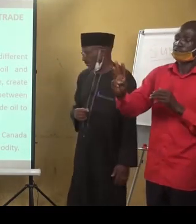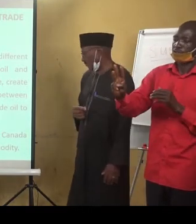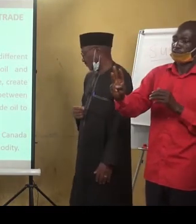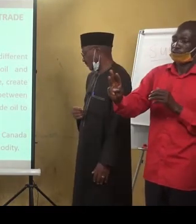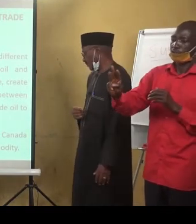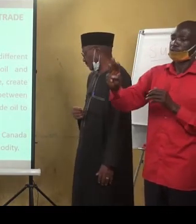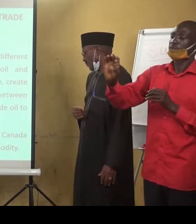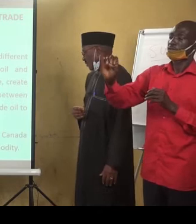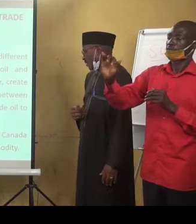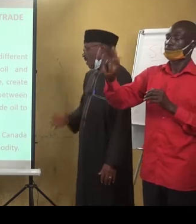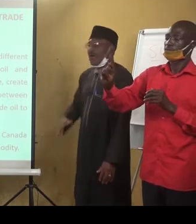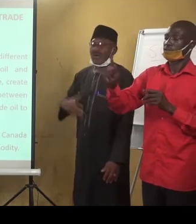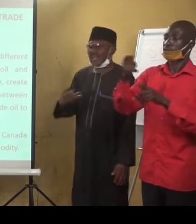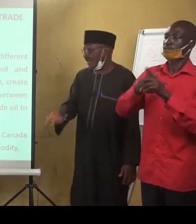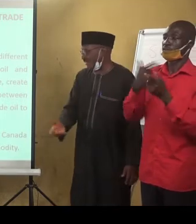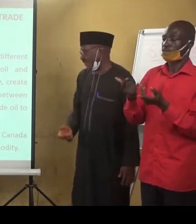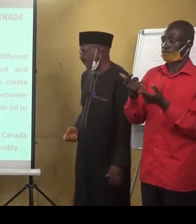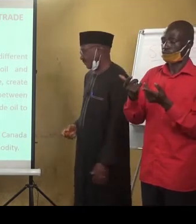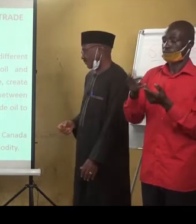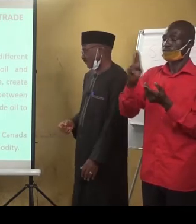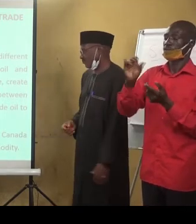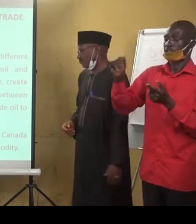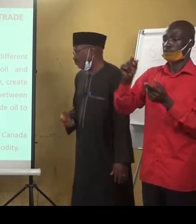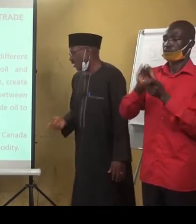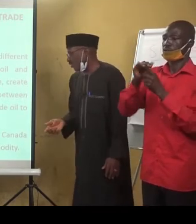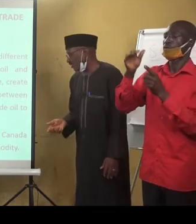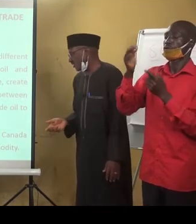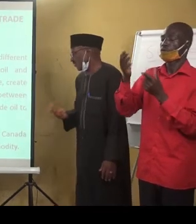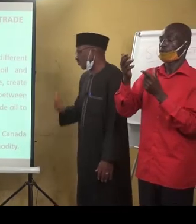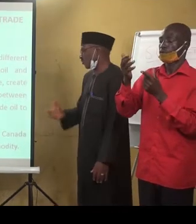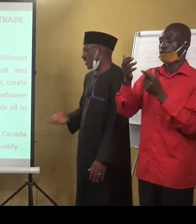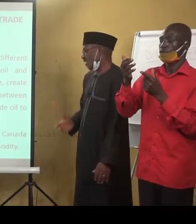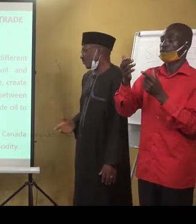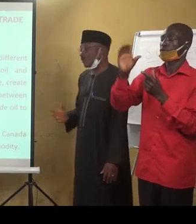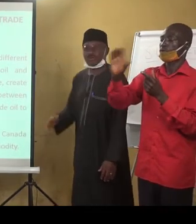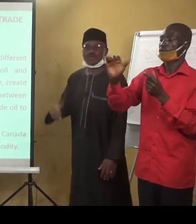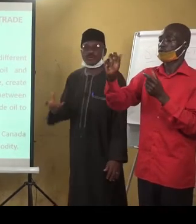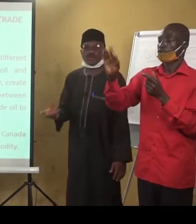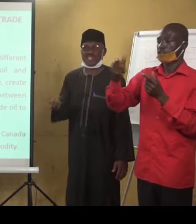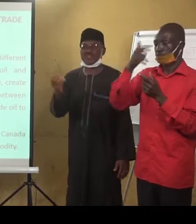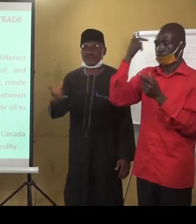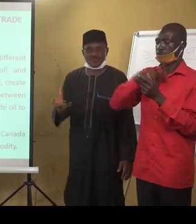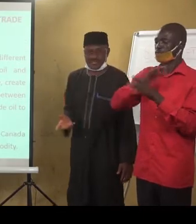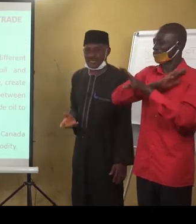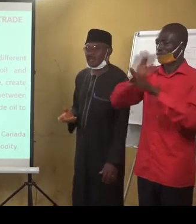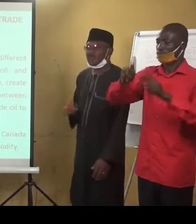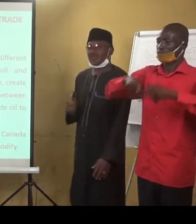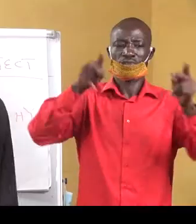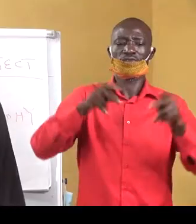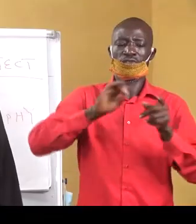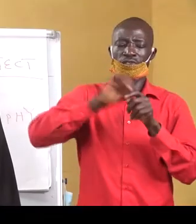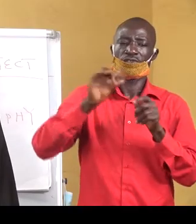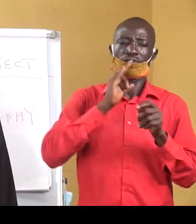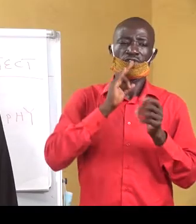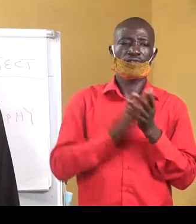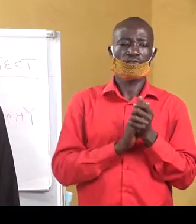USA or Canada because it does not produce enough wheat. Not that